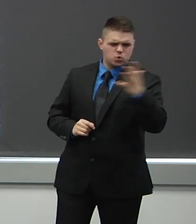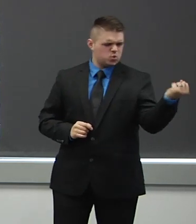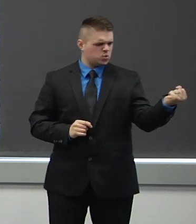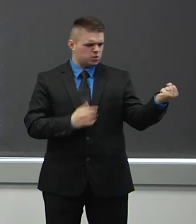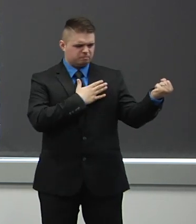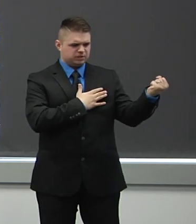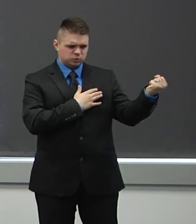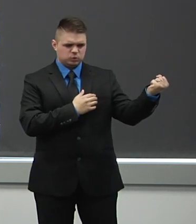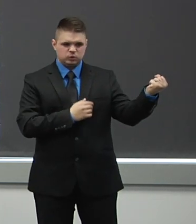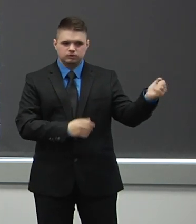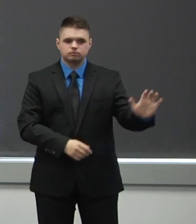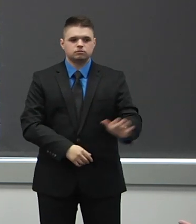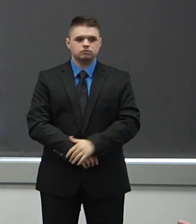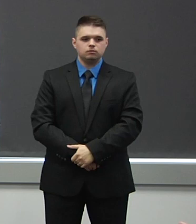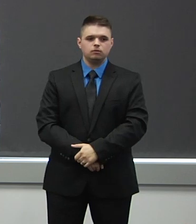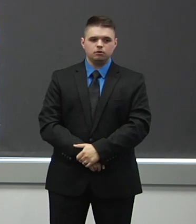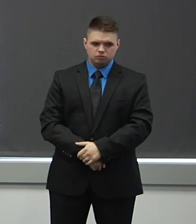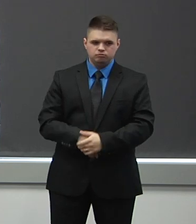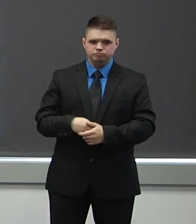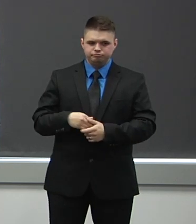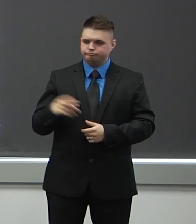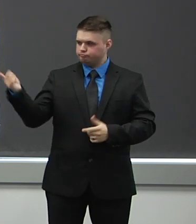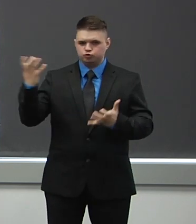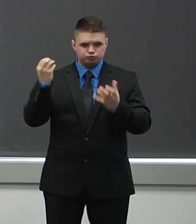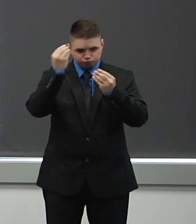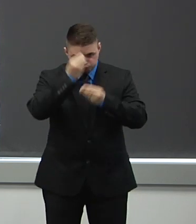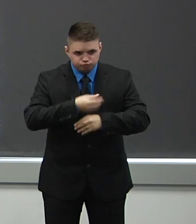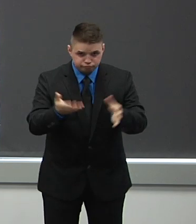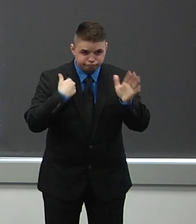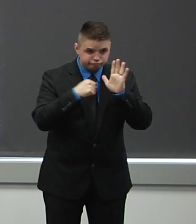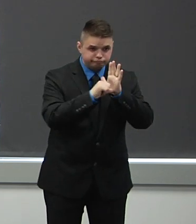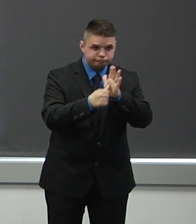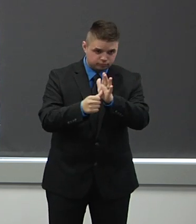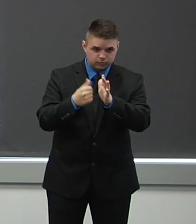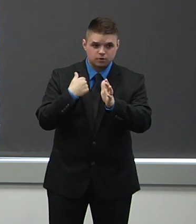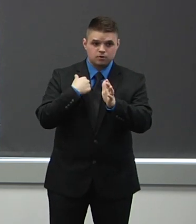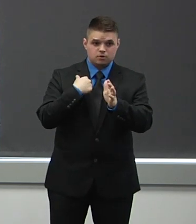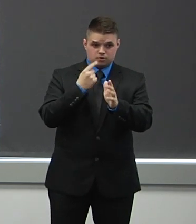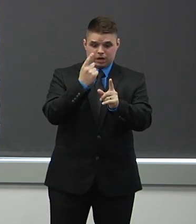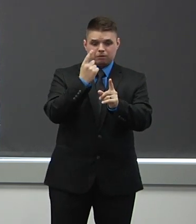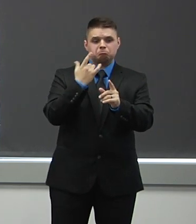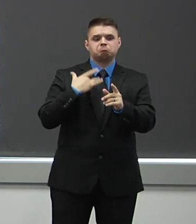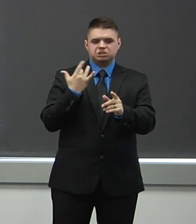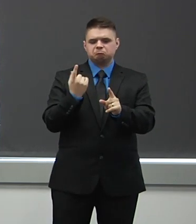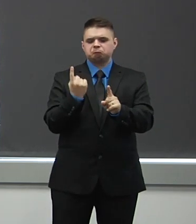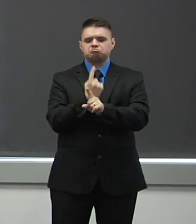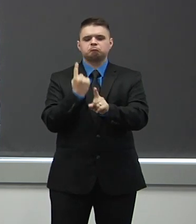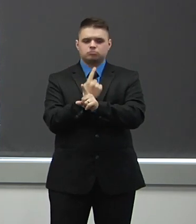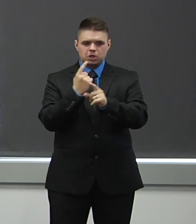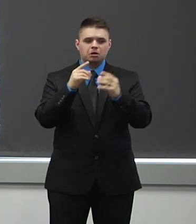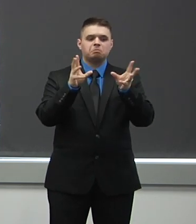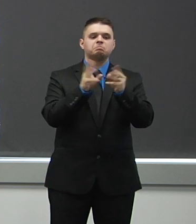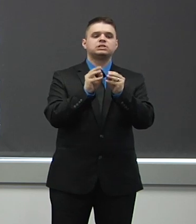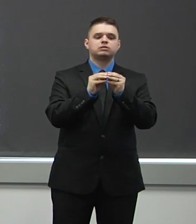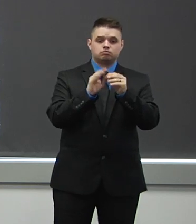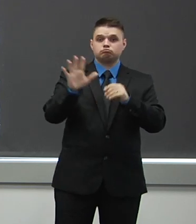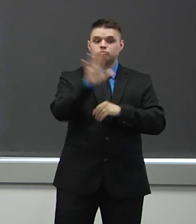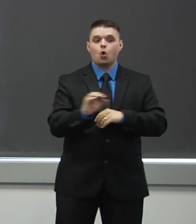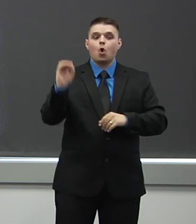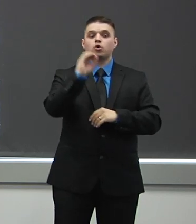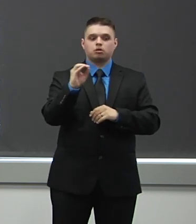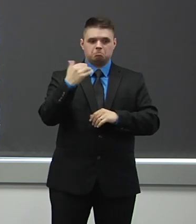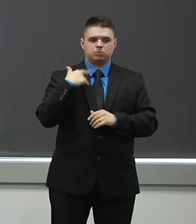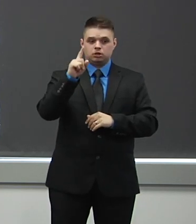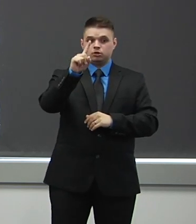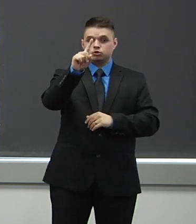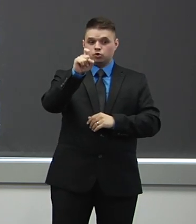just want to reassert that I'm in regular meetings with our superintendents across the state of Oregon. We have 197 school districts